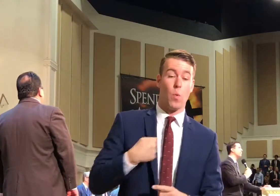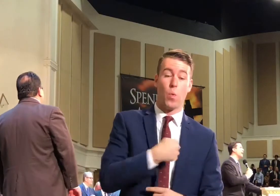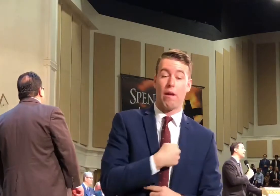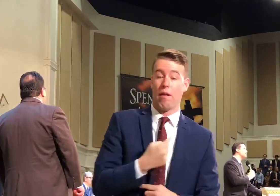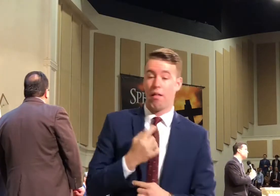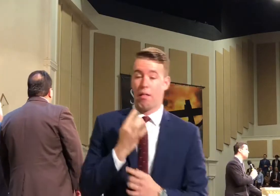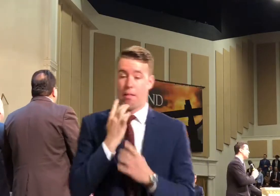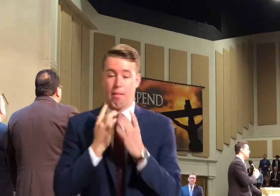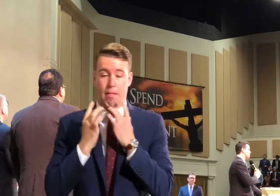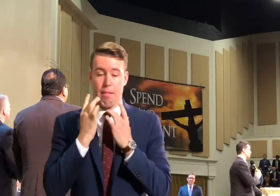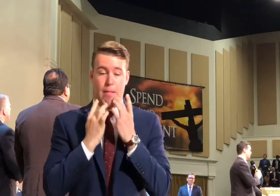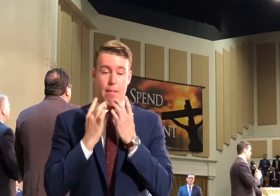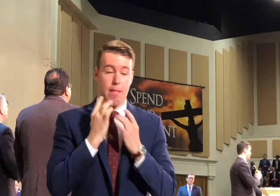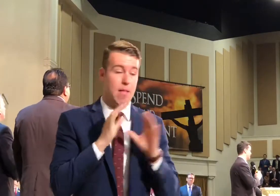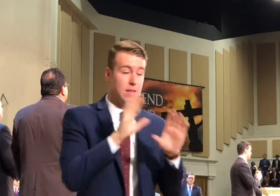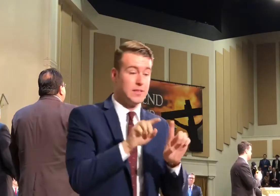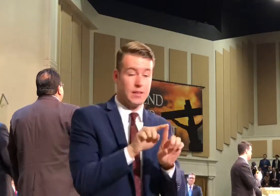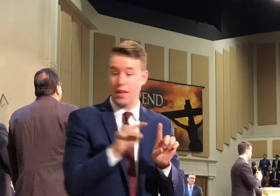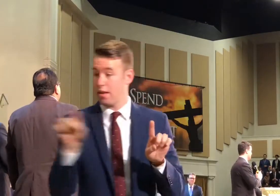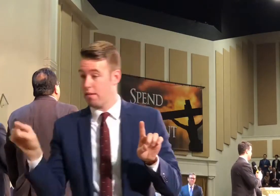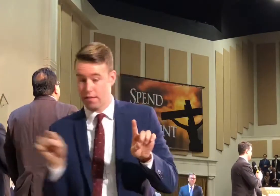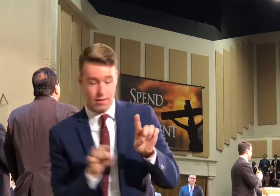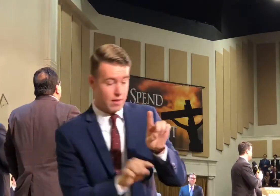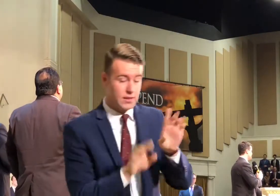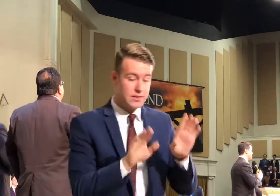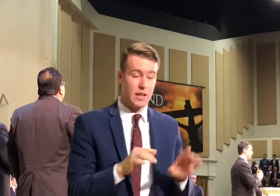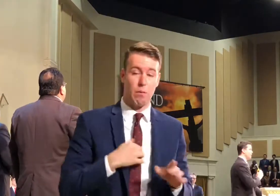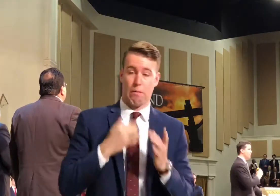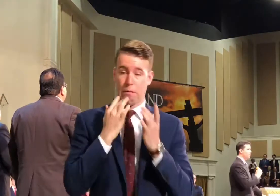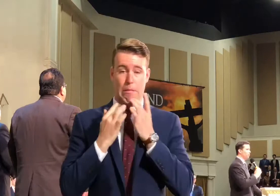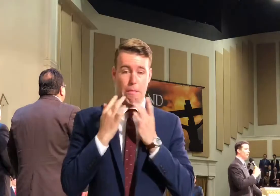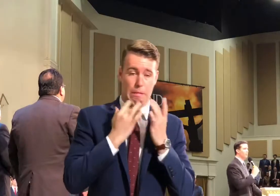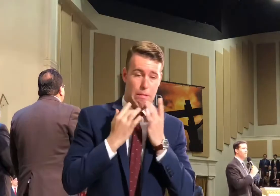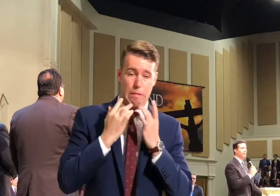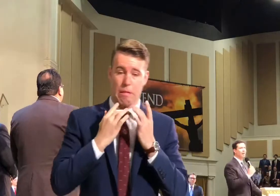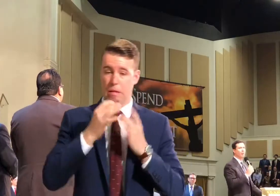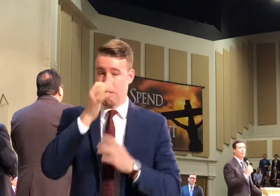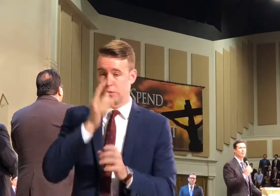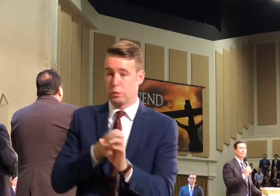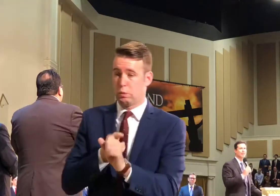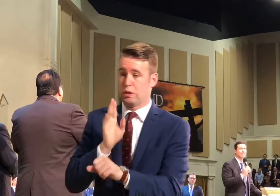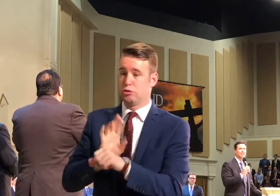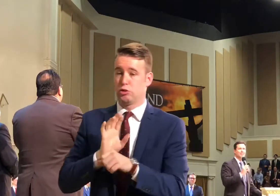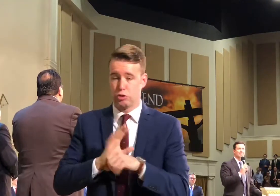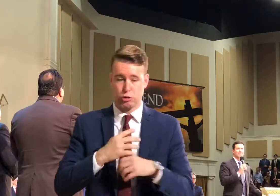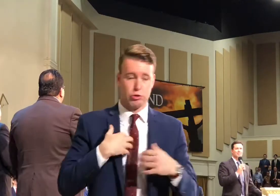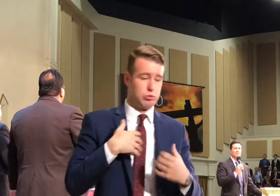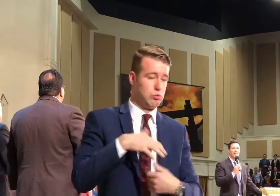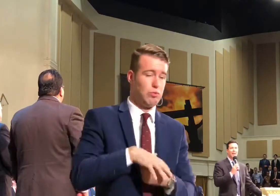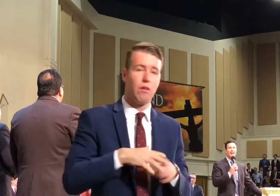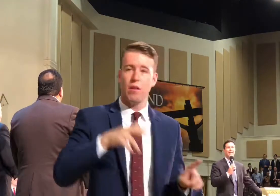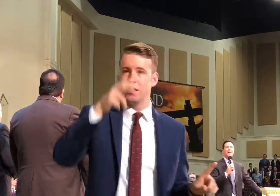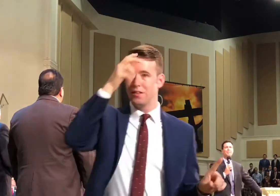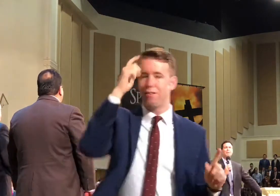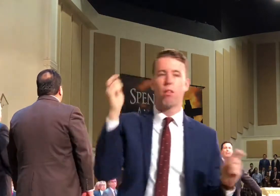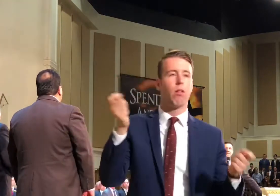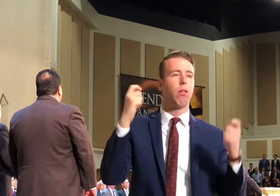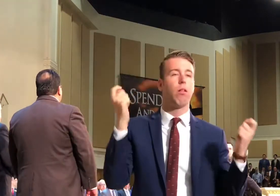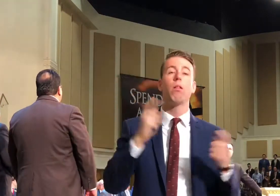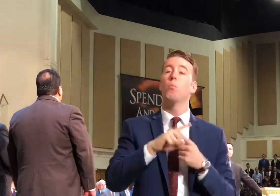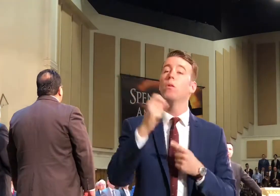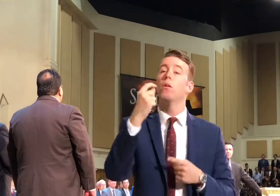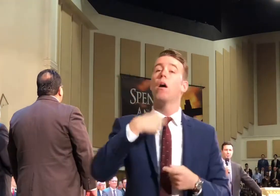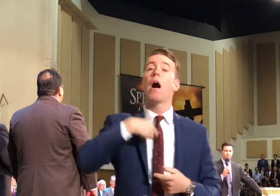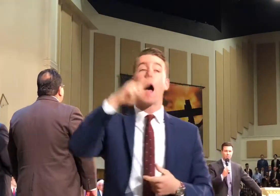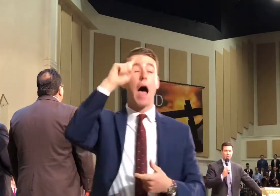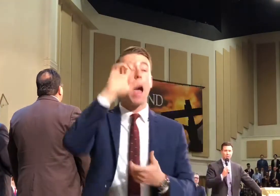barely get by from Sunday to Sunday, just about ready to throw in the towel. But I